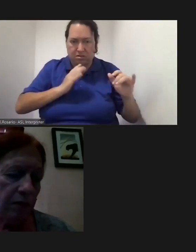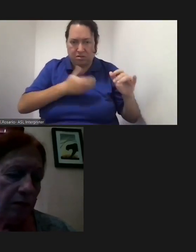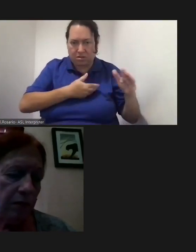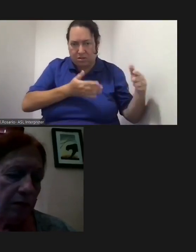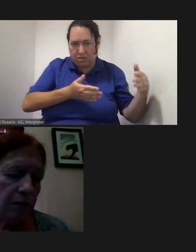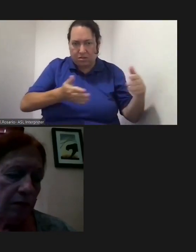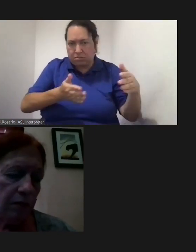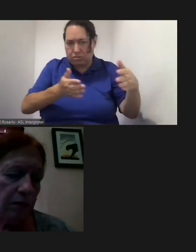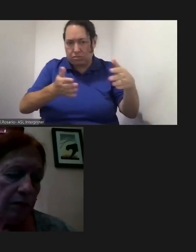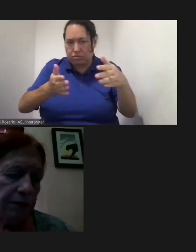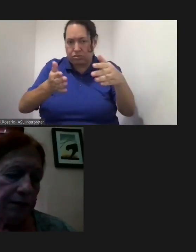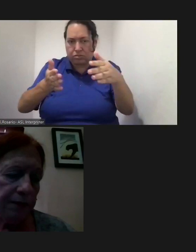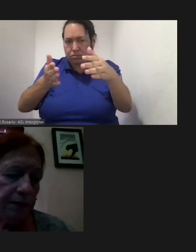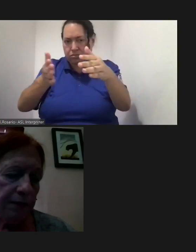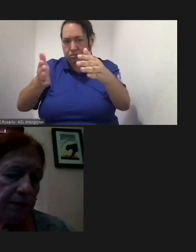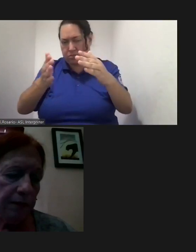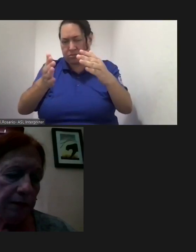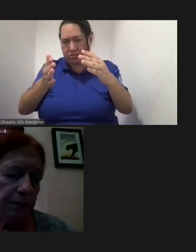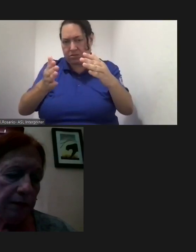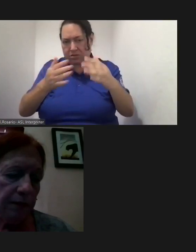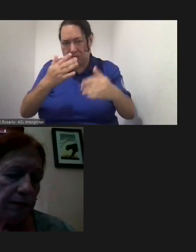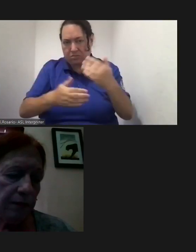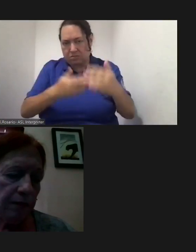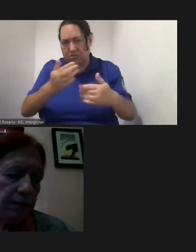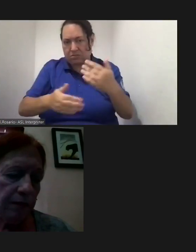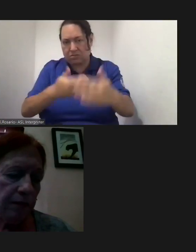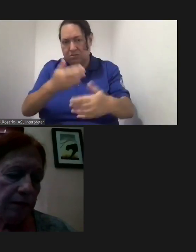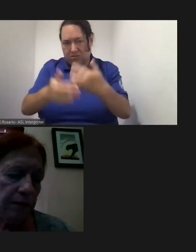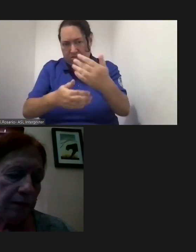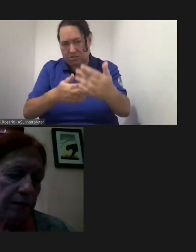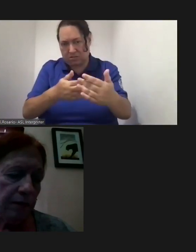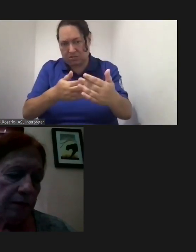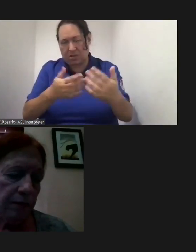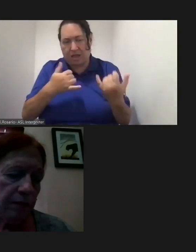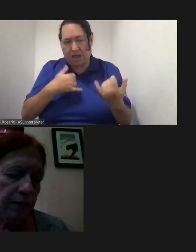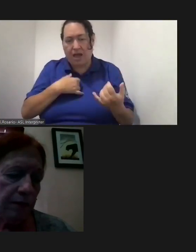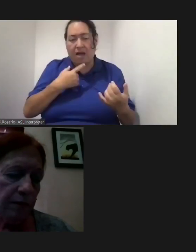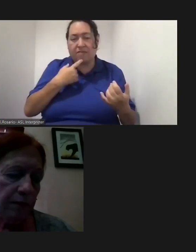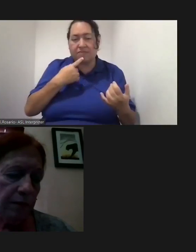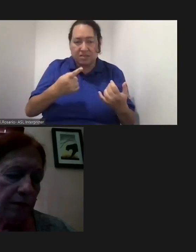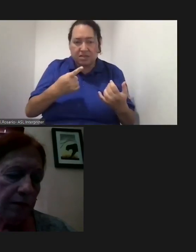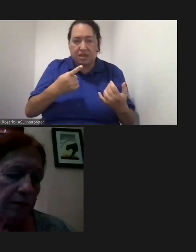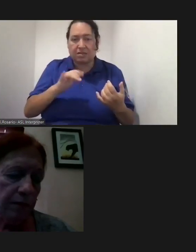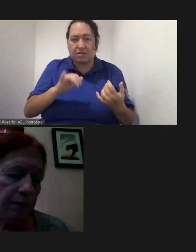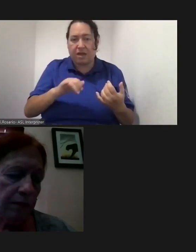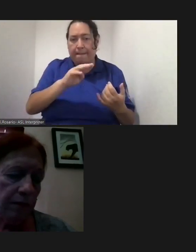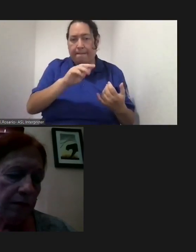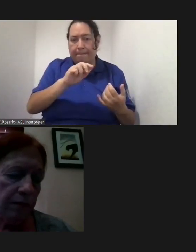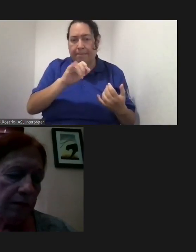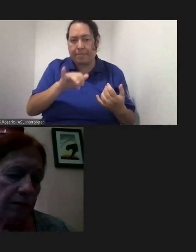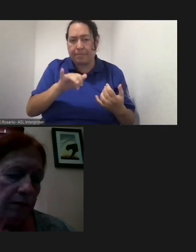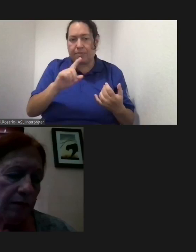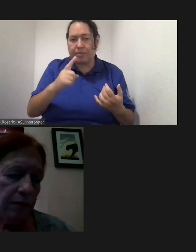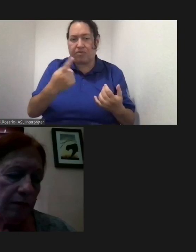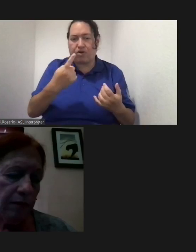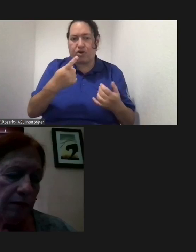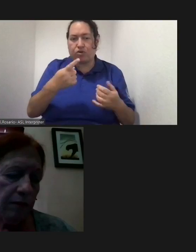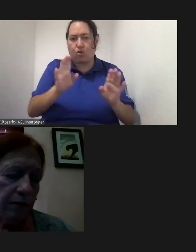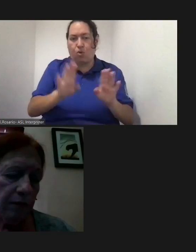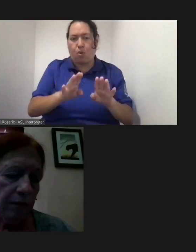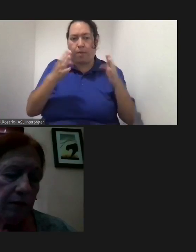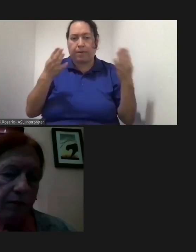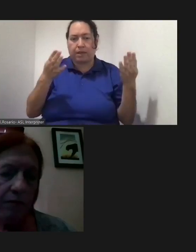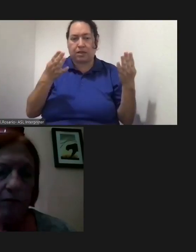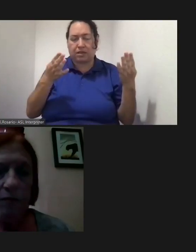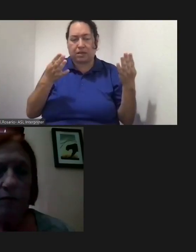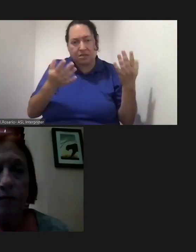half. I have said that the May 1st opening is